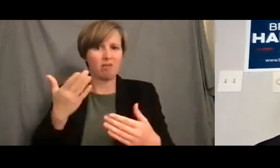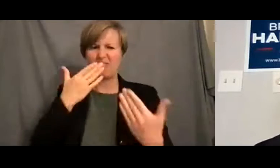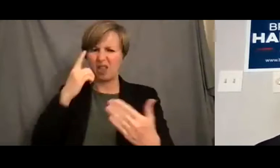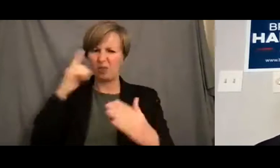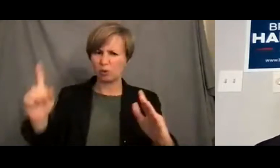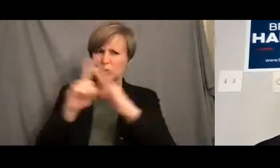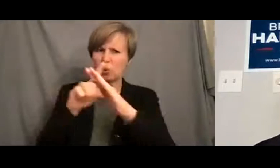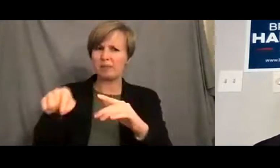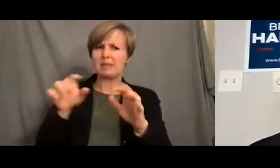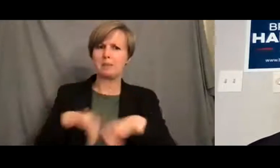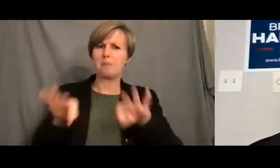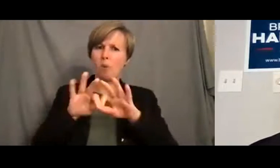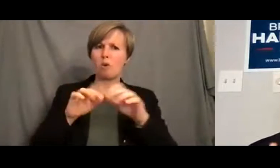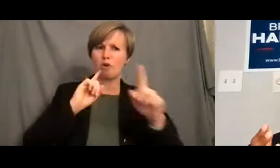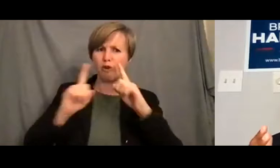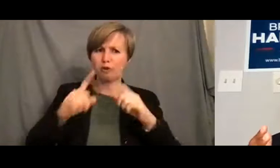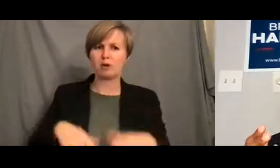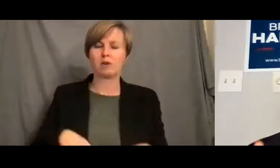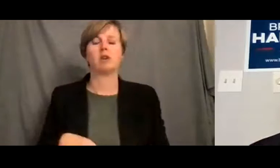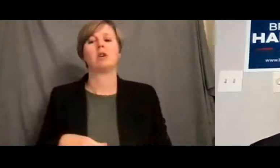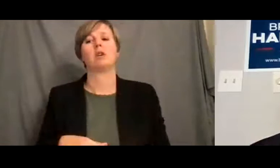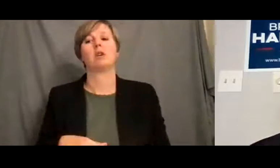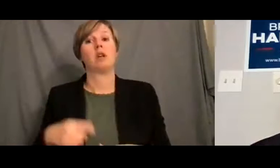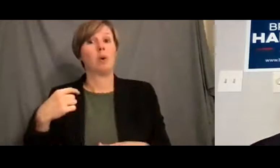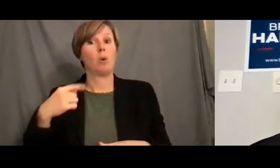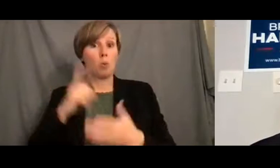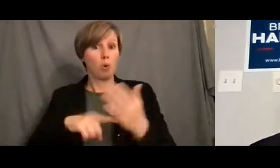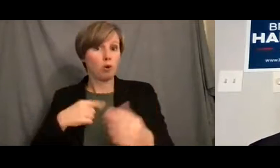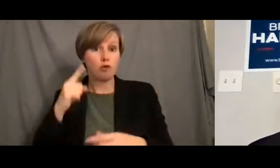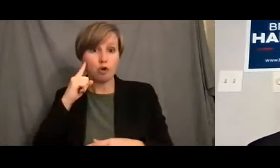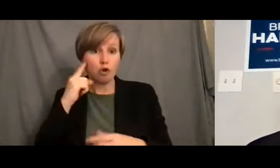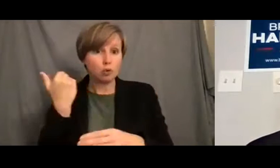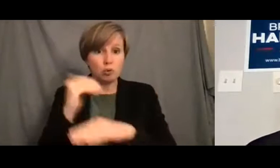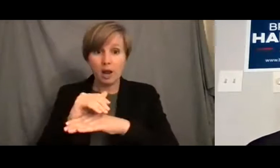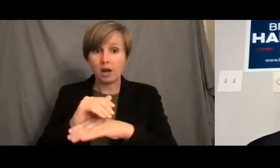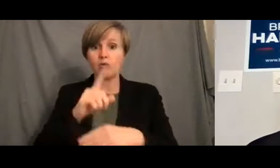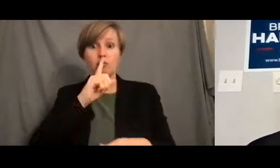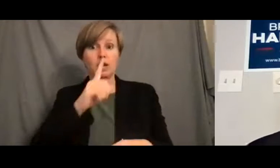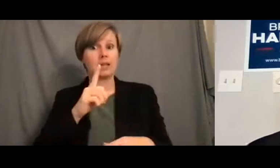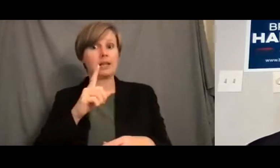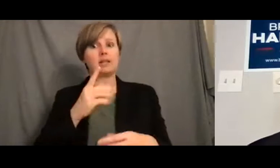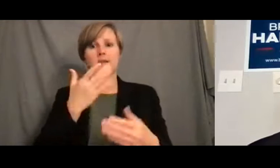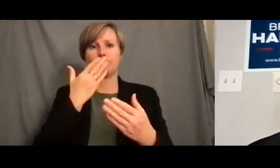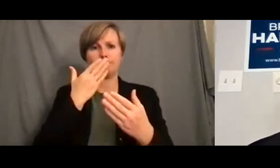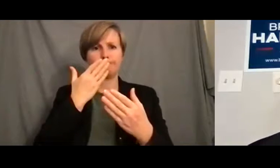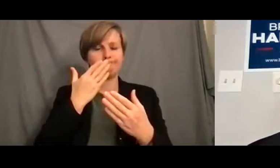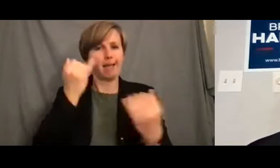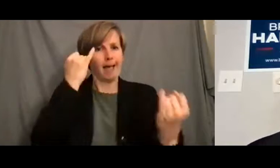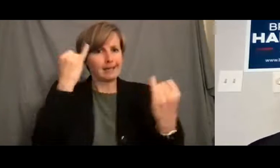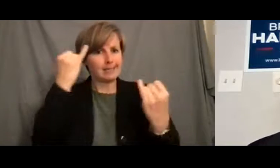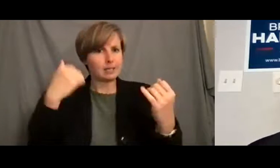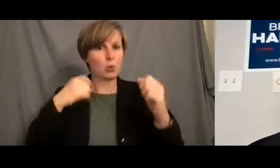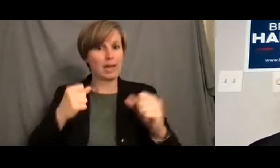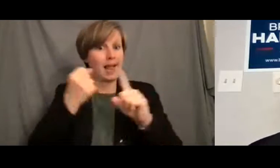this important conversation. I think what we heard tonight are some ideas that I think we could